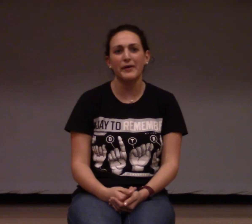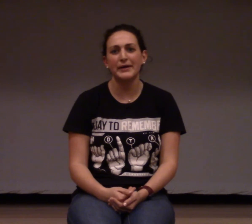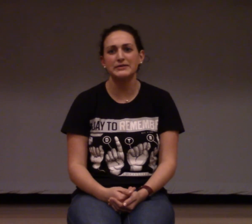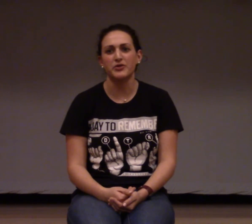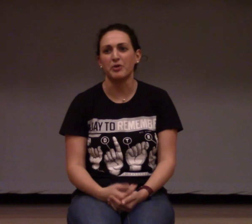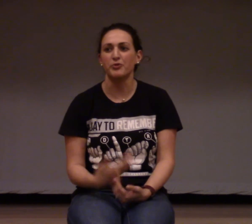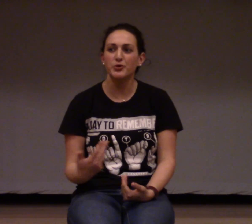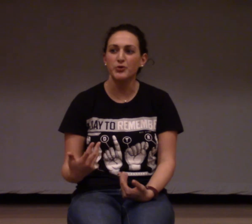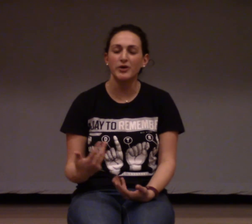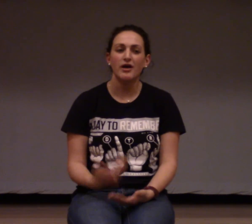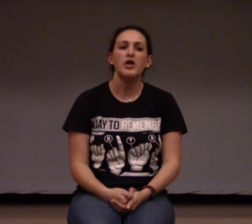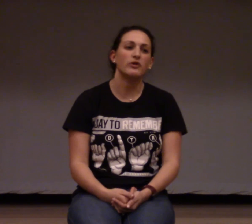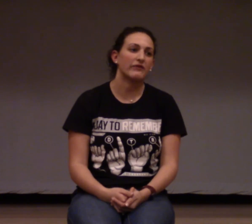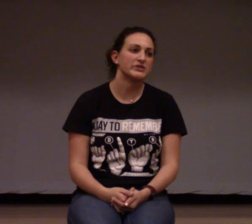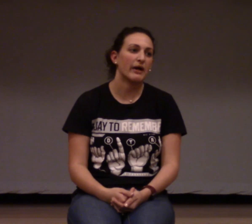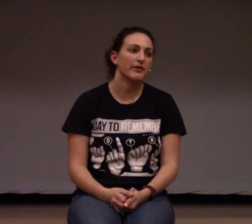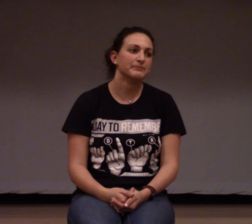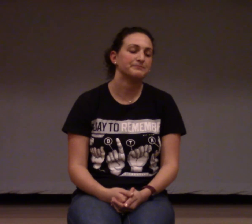turquoise or maroon, you would have to spell